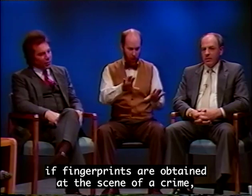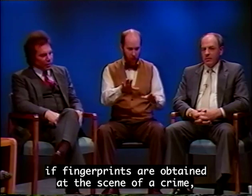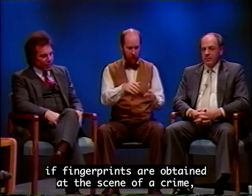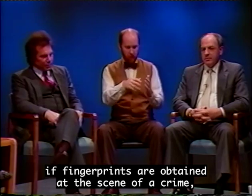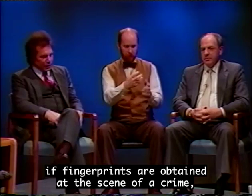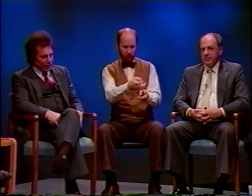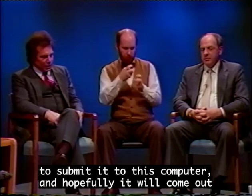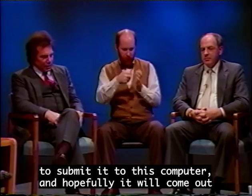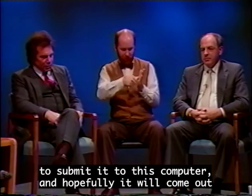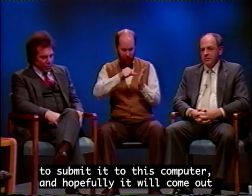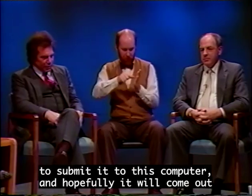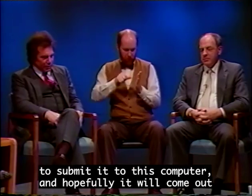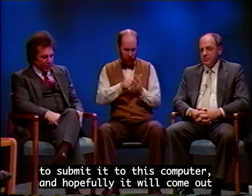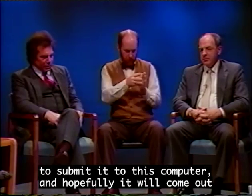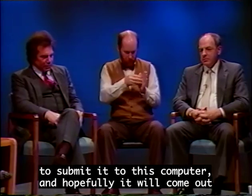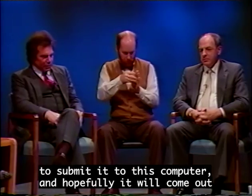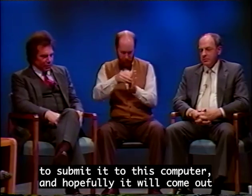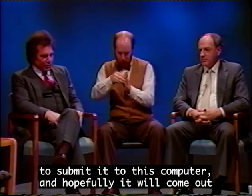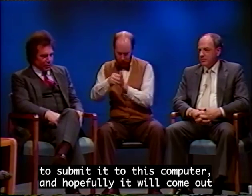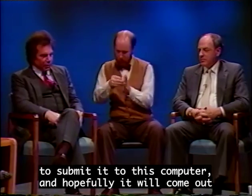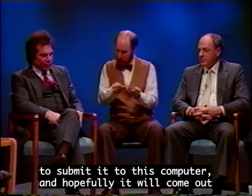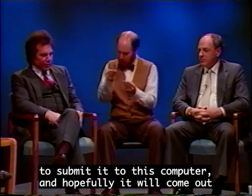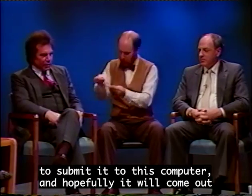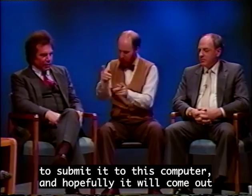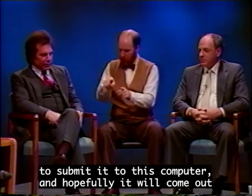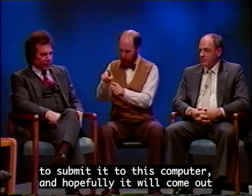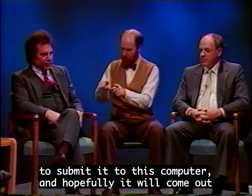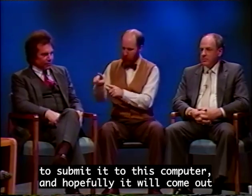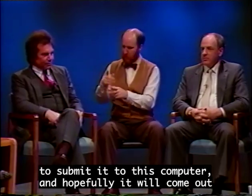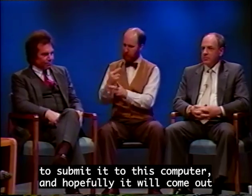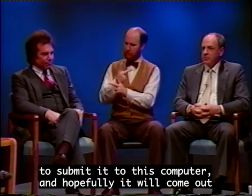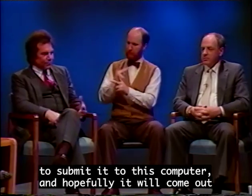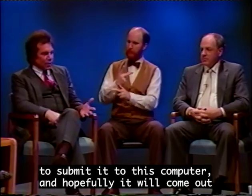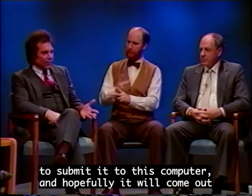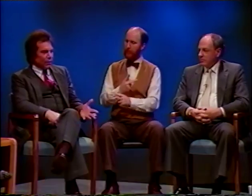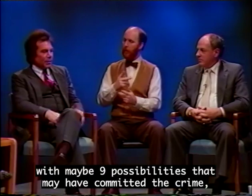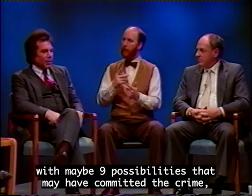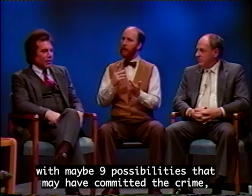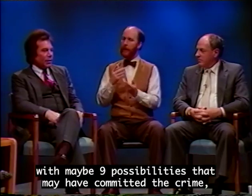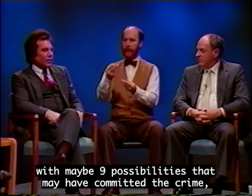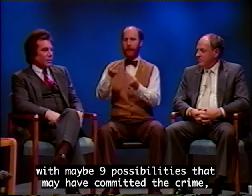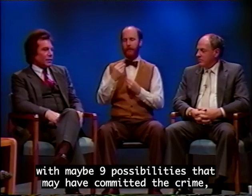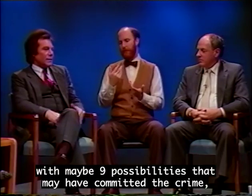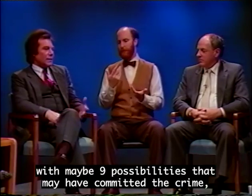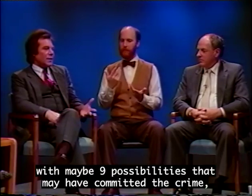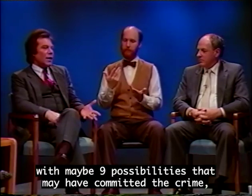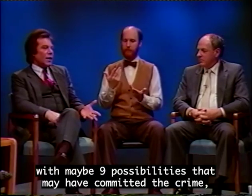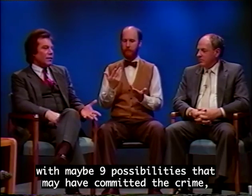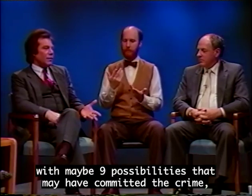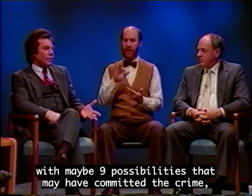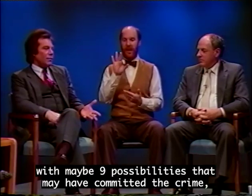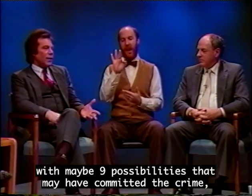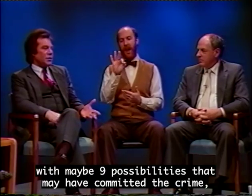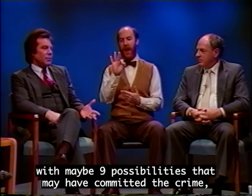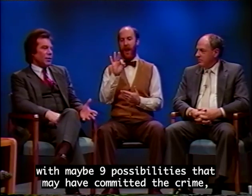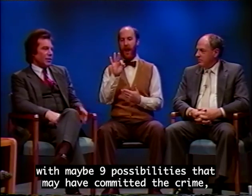scene of a crime, to submit it to this computer, and hopefully it will come out with maybe